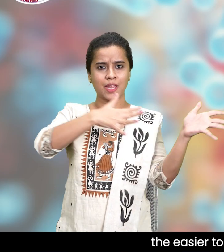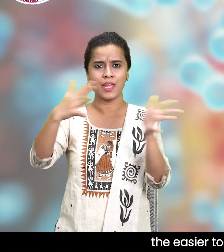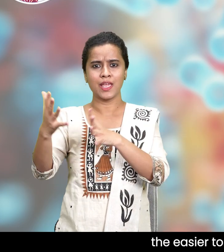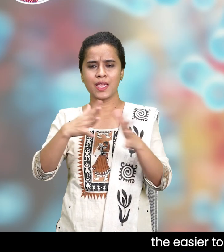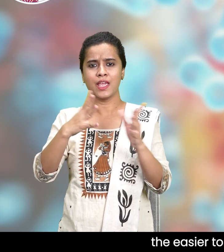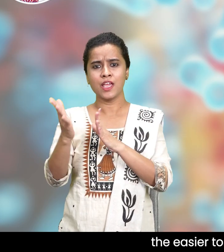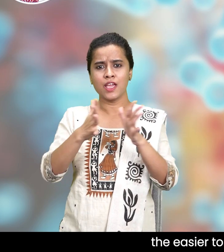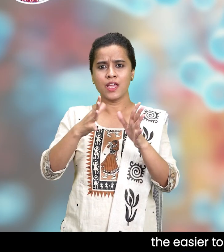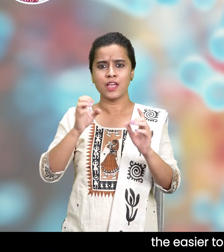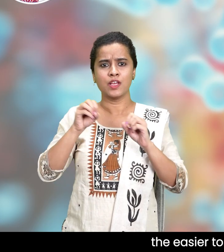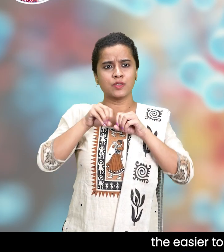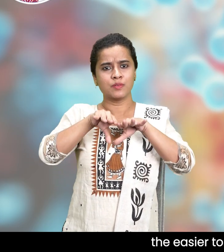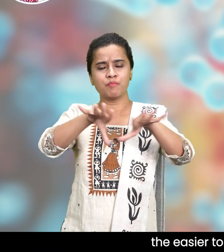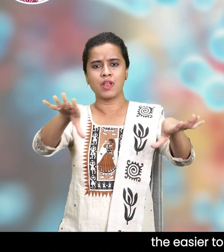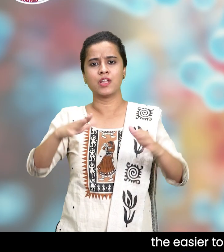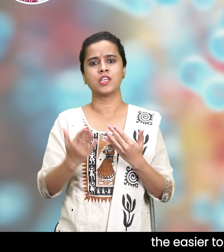air-transmitted diseases.